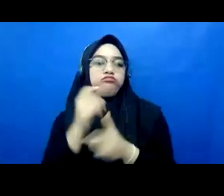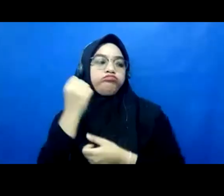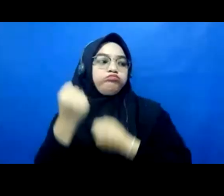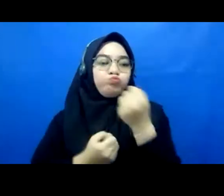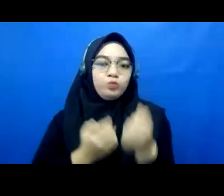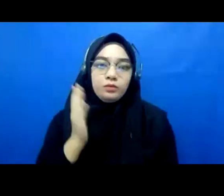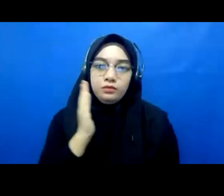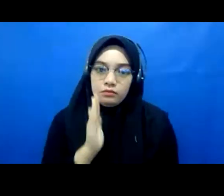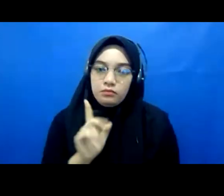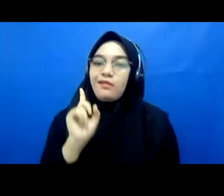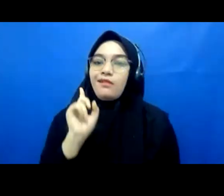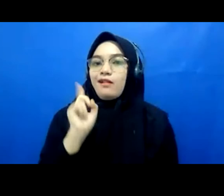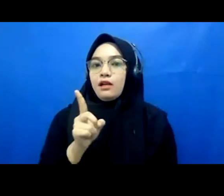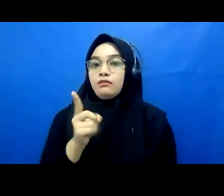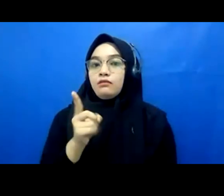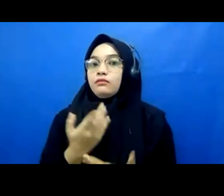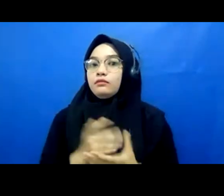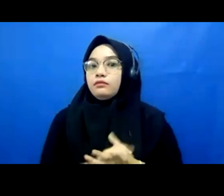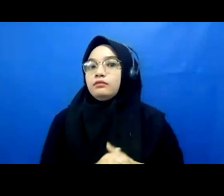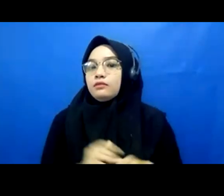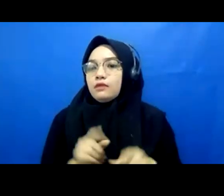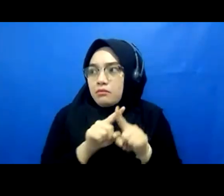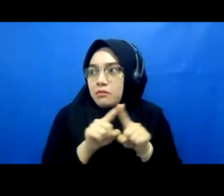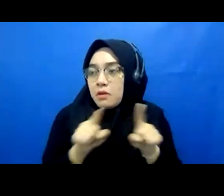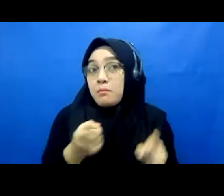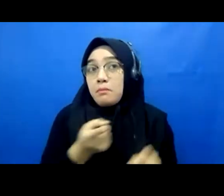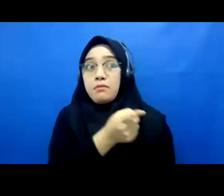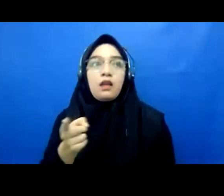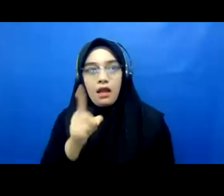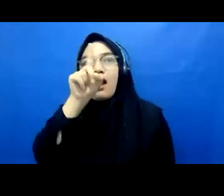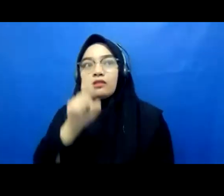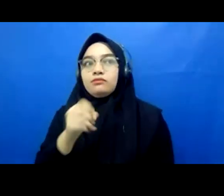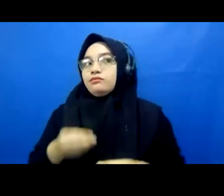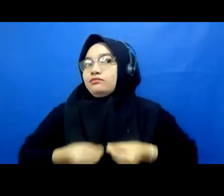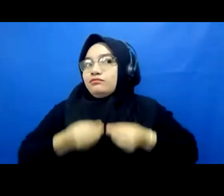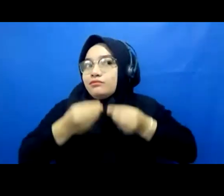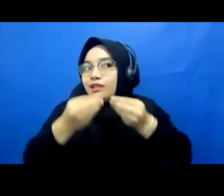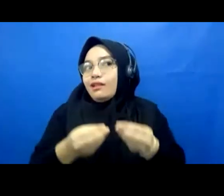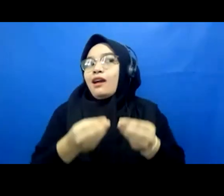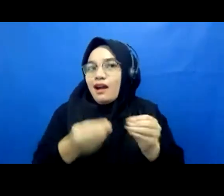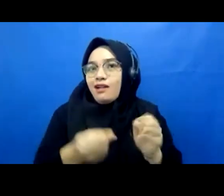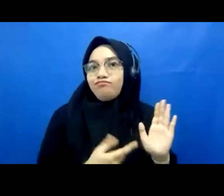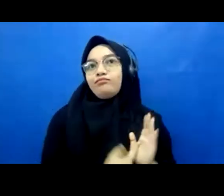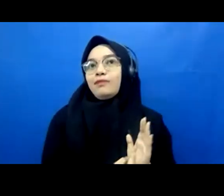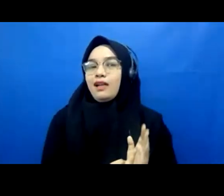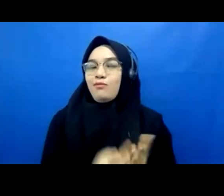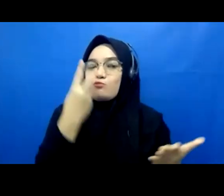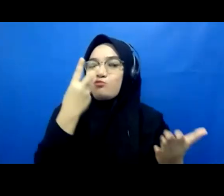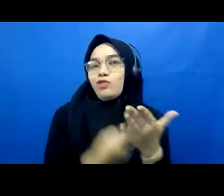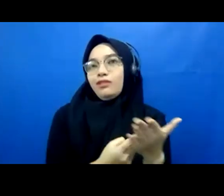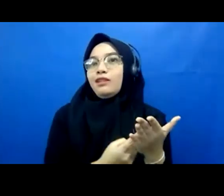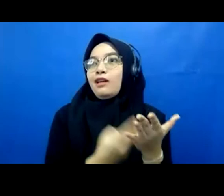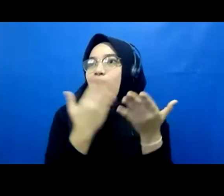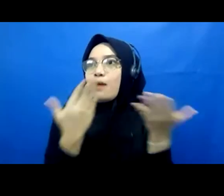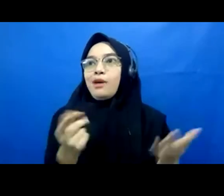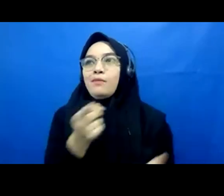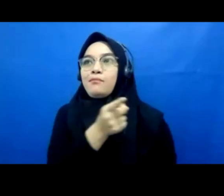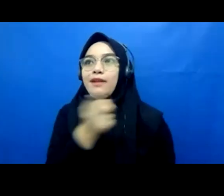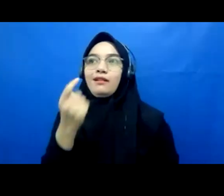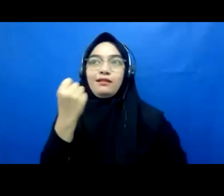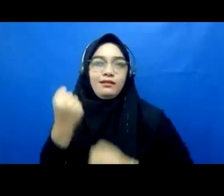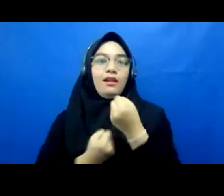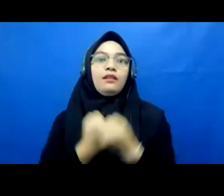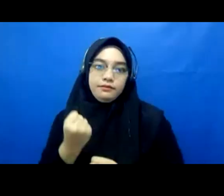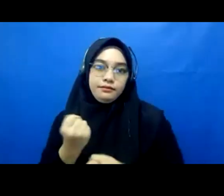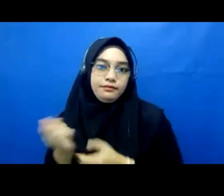But they need to be able to provide evidence that what they do is impactful. Thank you very much, Nicola.